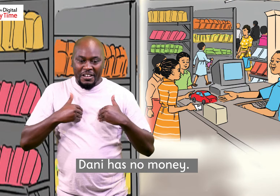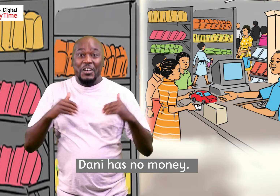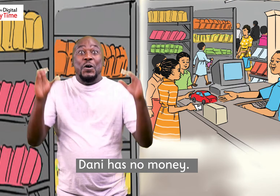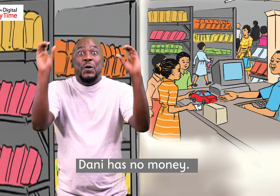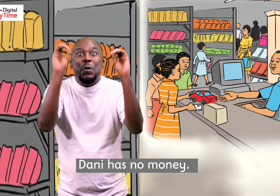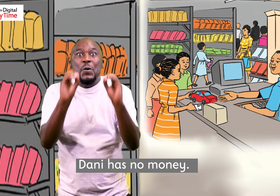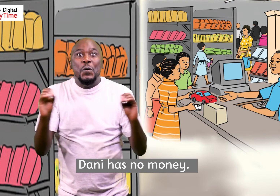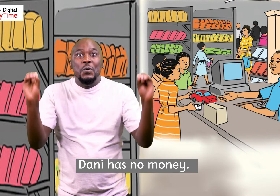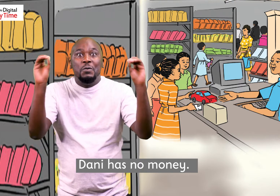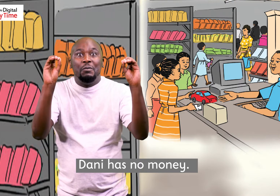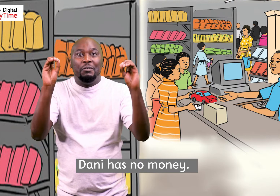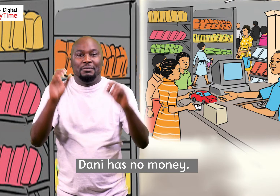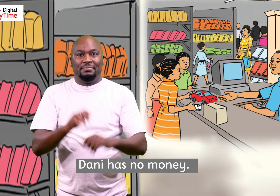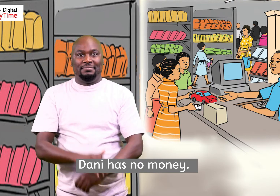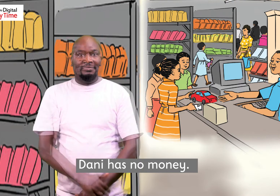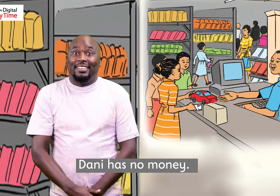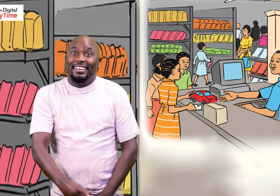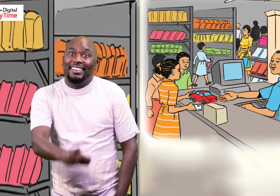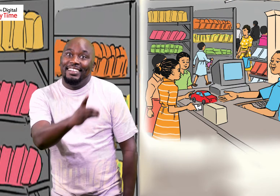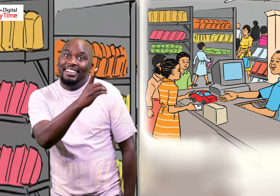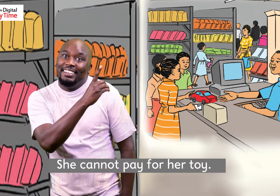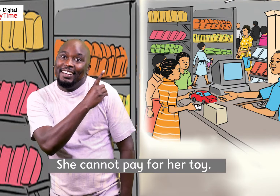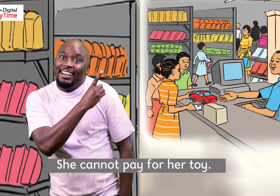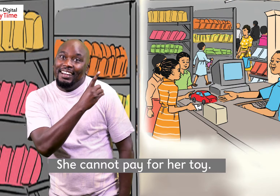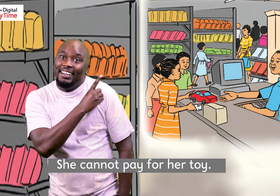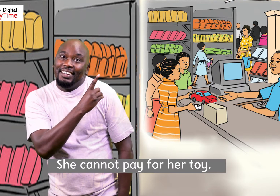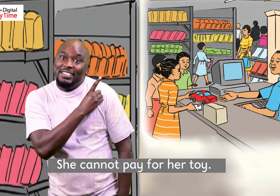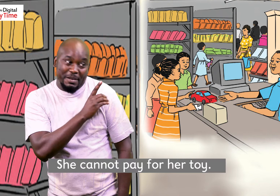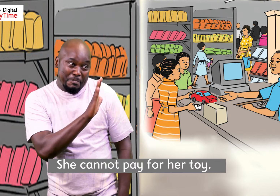Danny has no money.